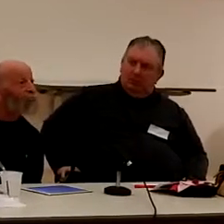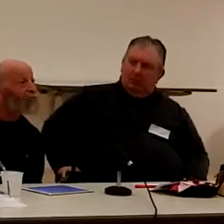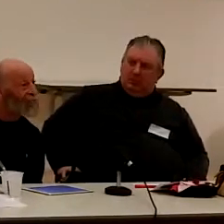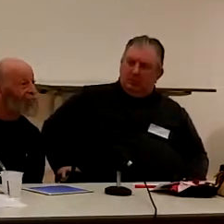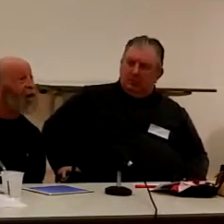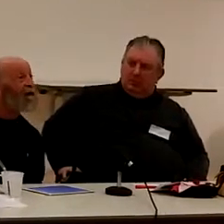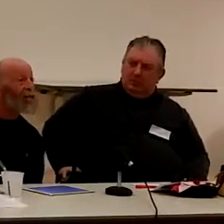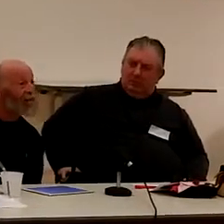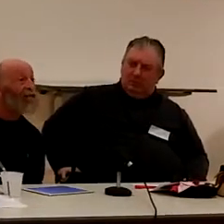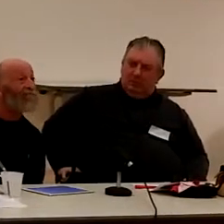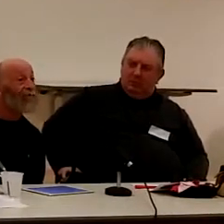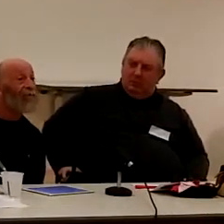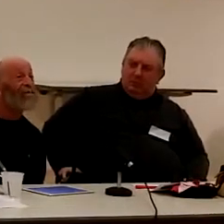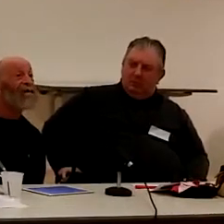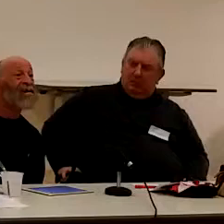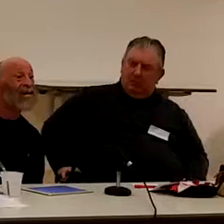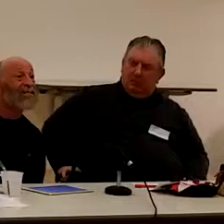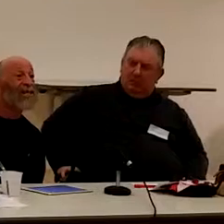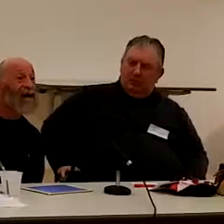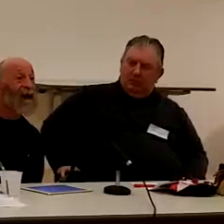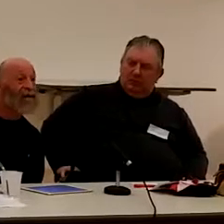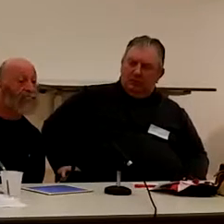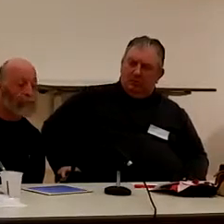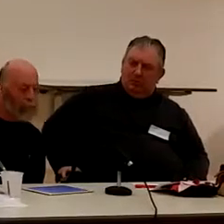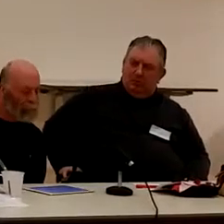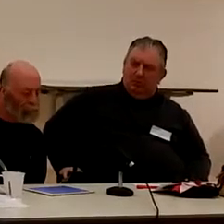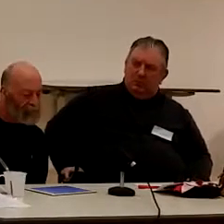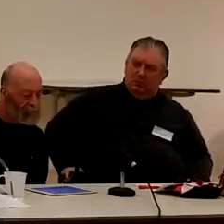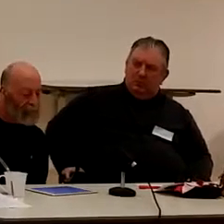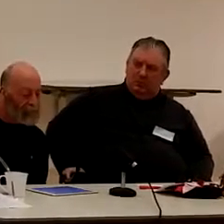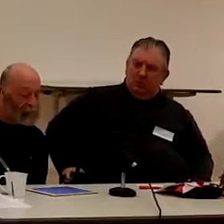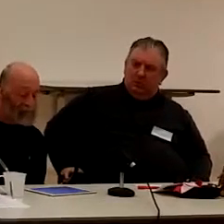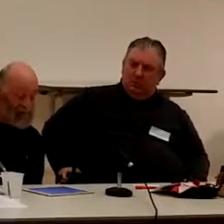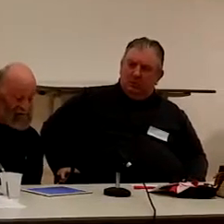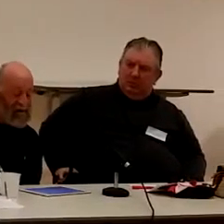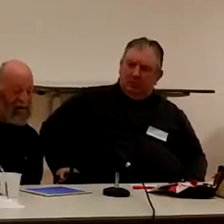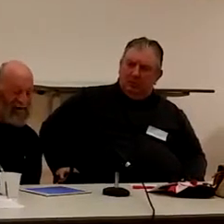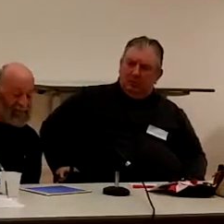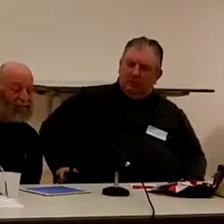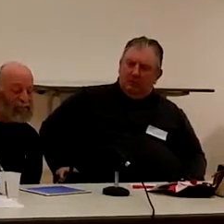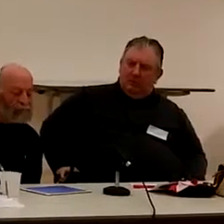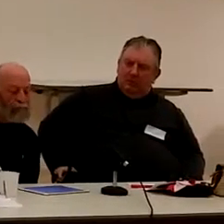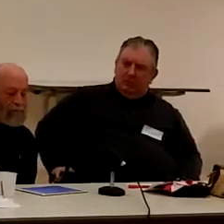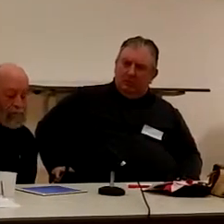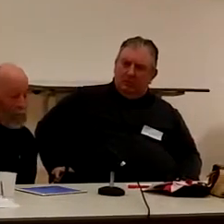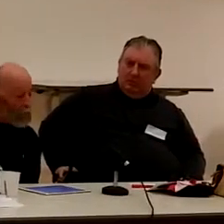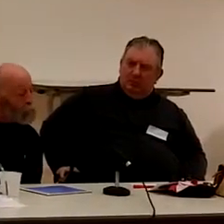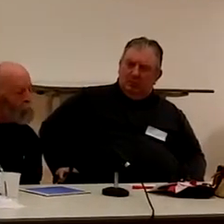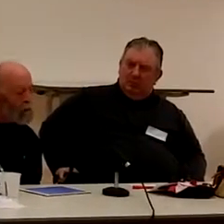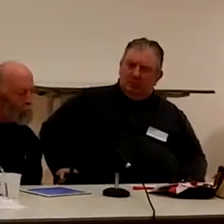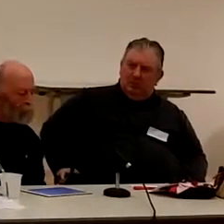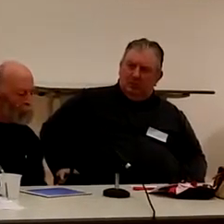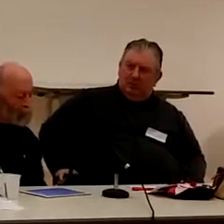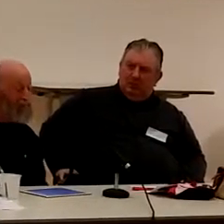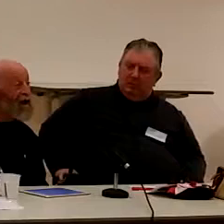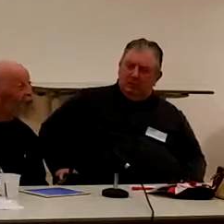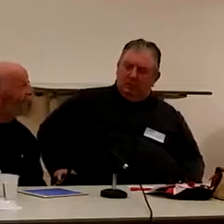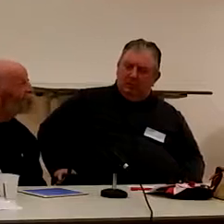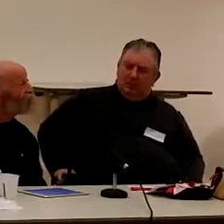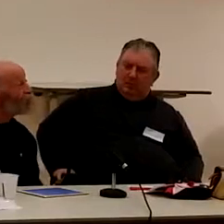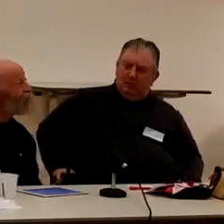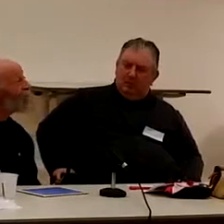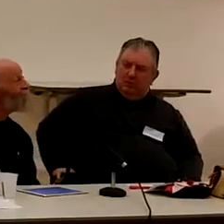conscious person living in the age of austerity. This is because